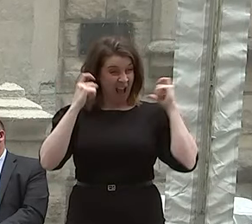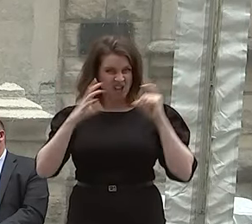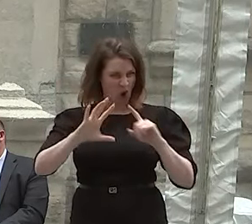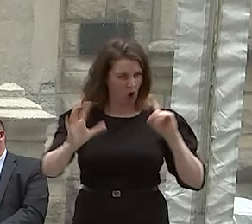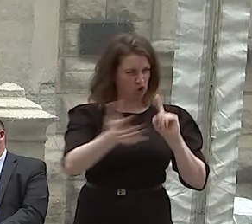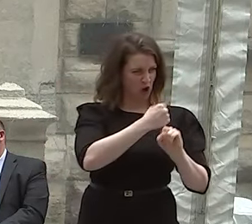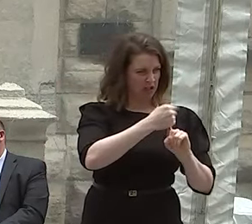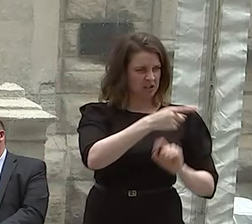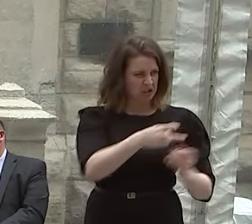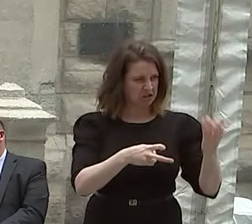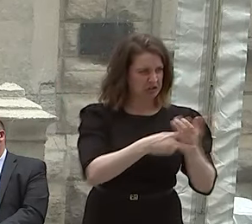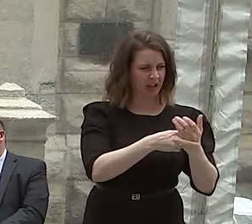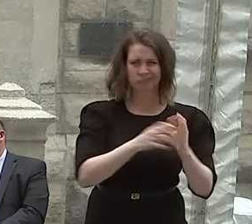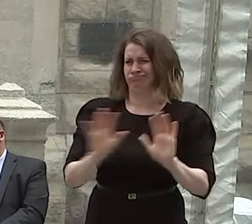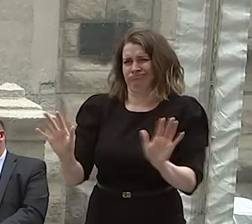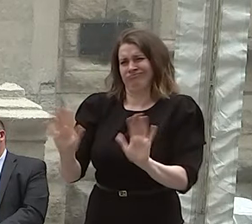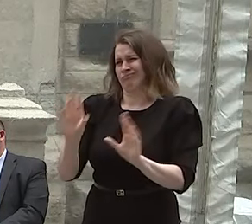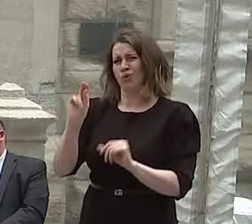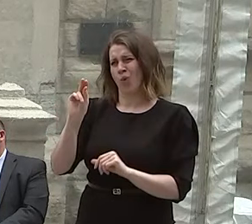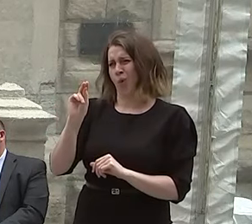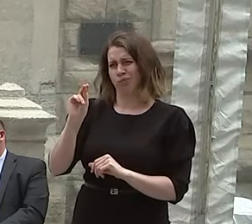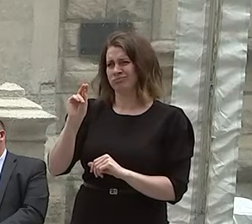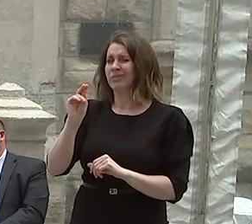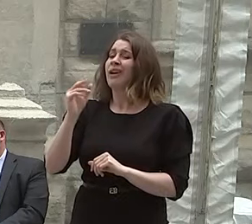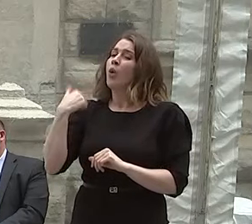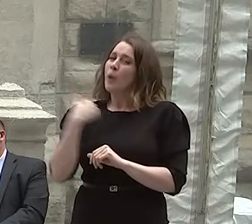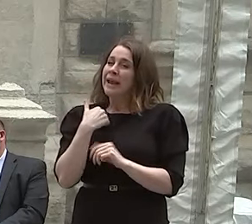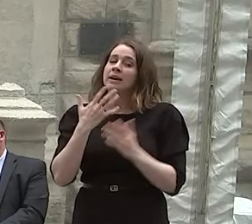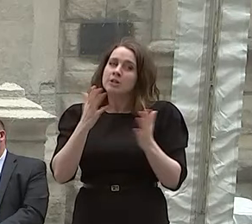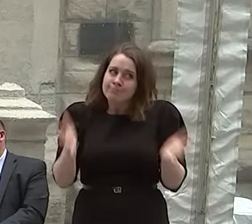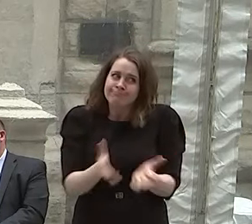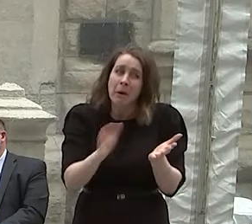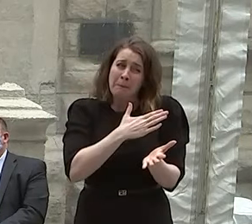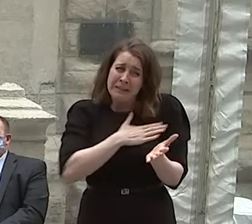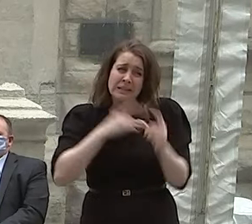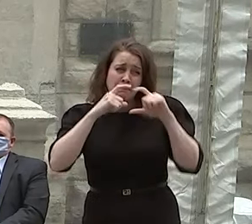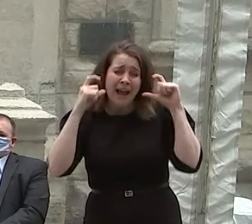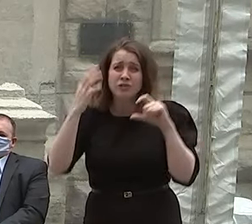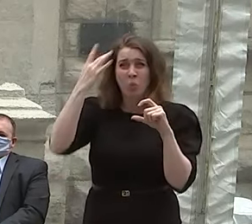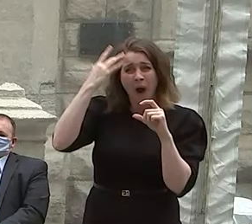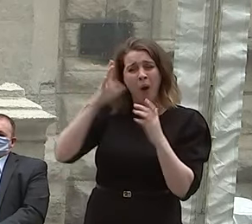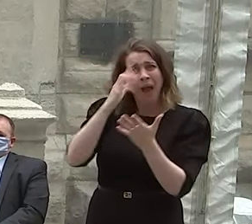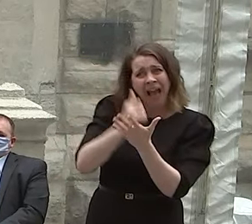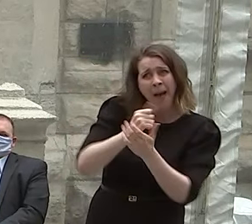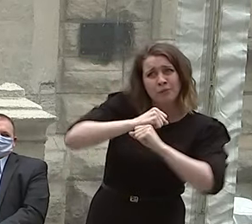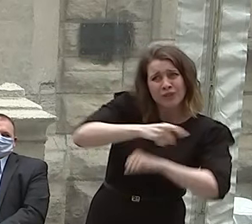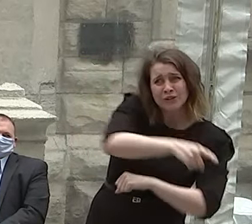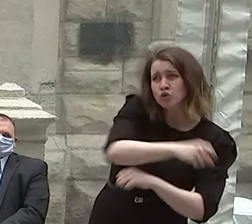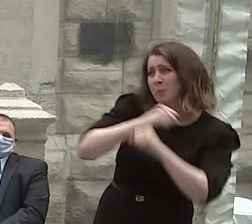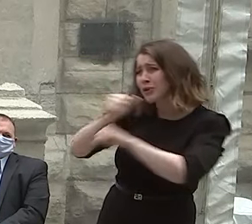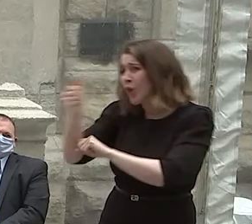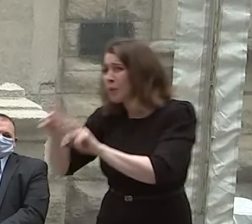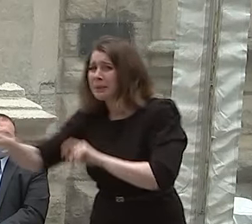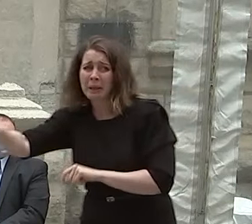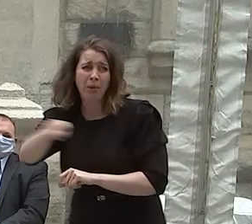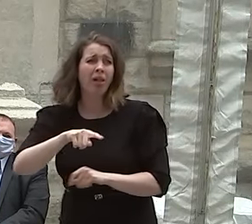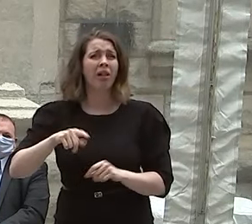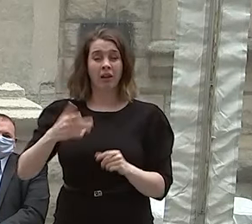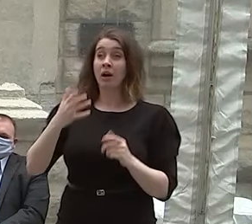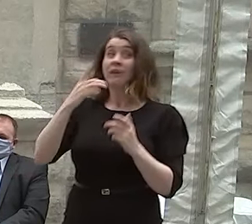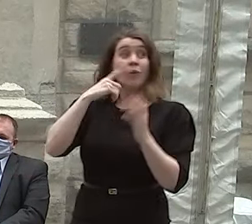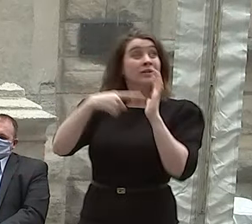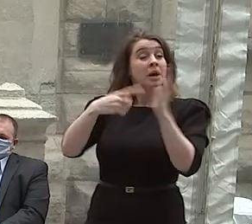but it is to their benefit, as we've been saying for some time, to use face covering, particularly in areas like grocery